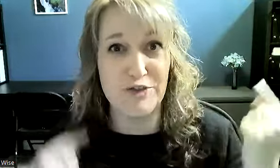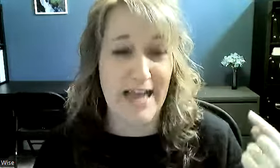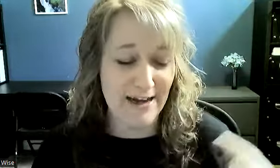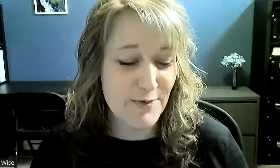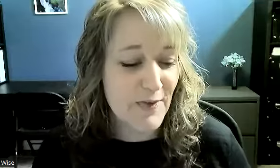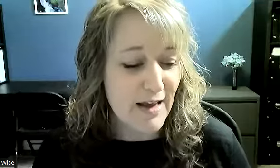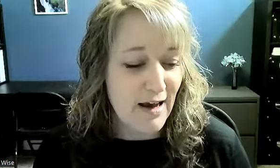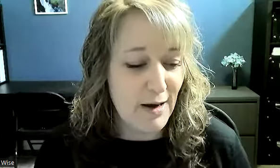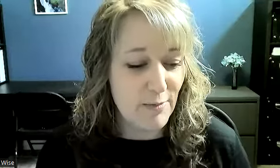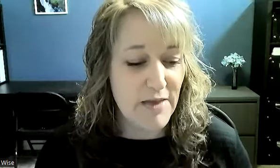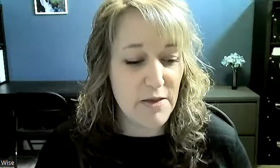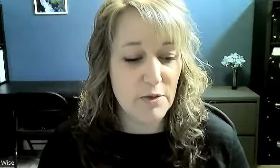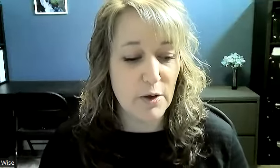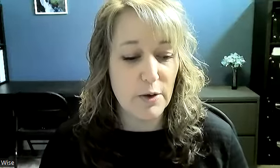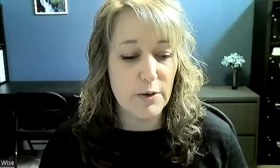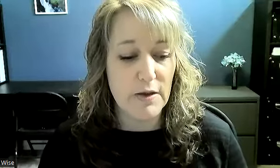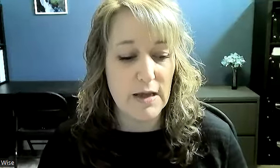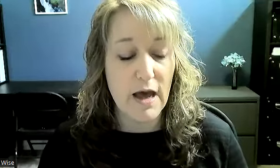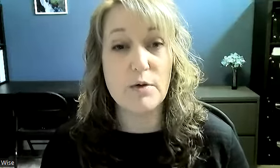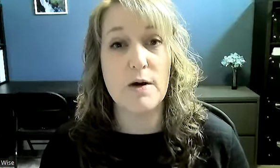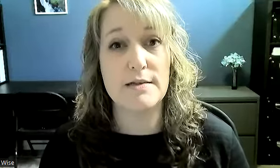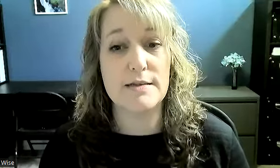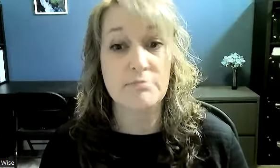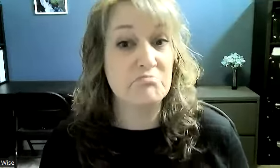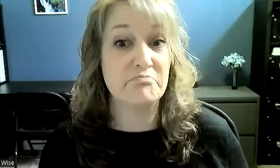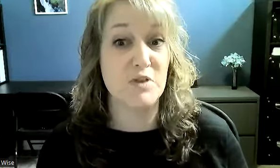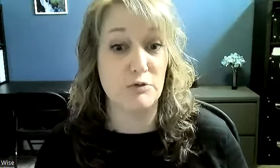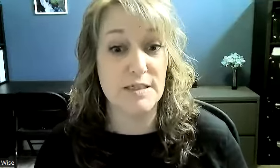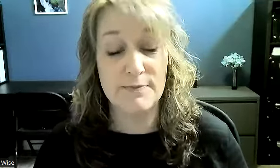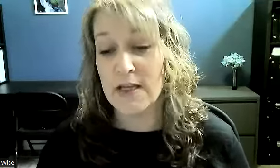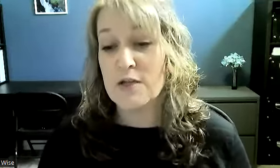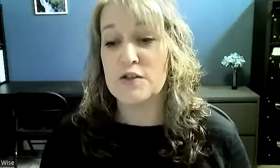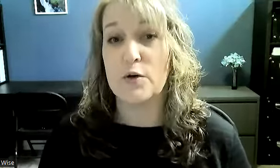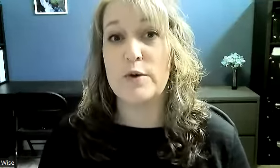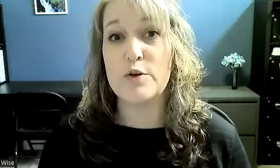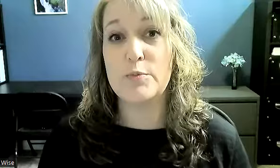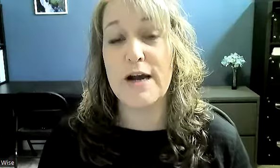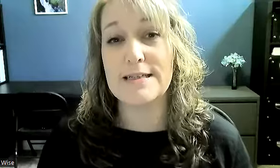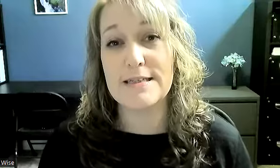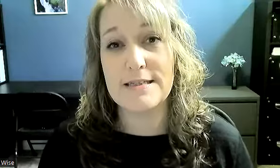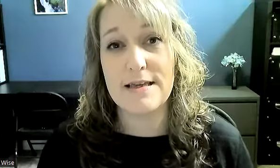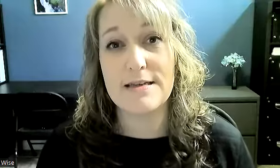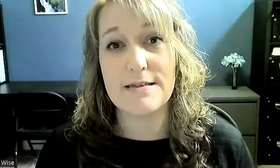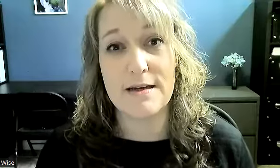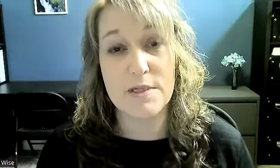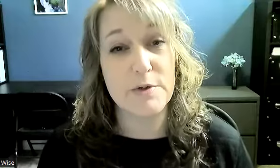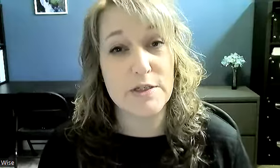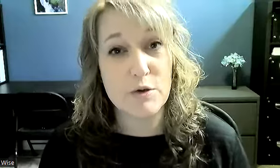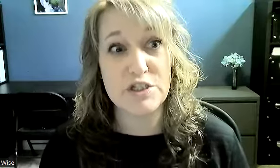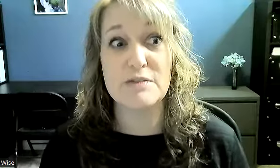sign. And then the other ones don't. So when you practice these WH questions, make